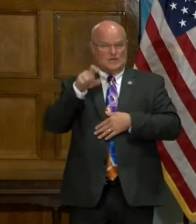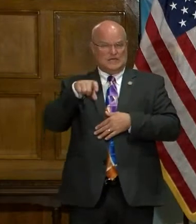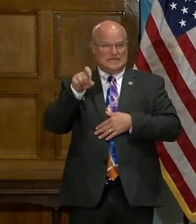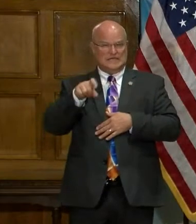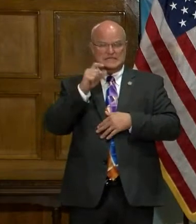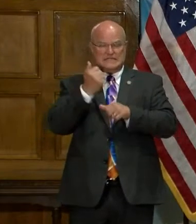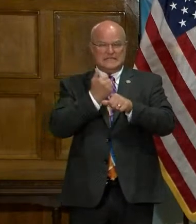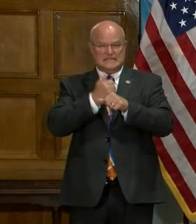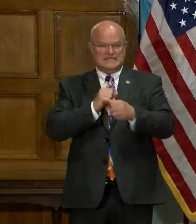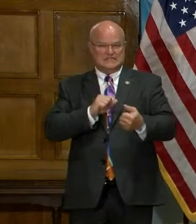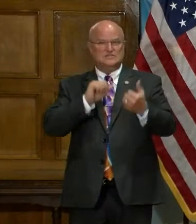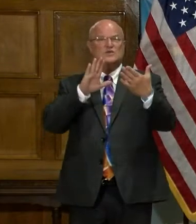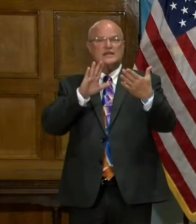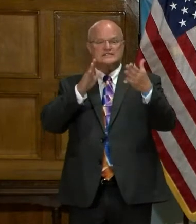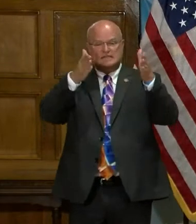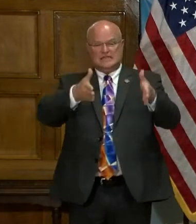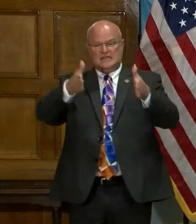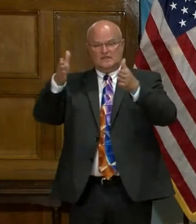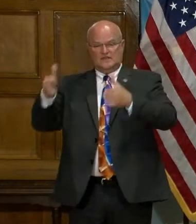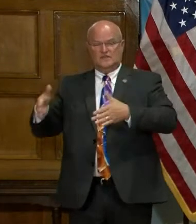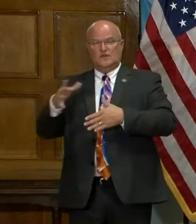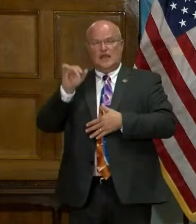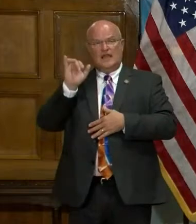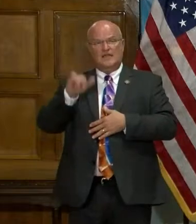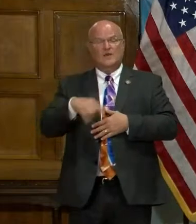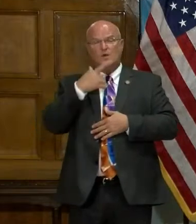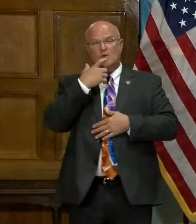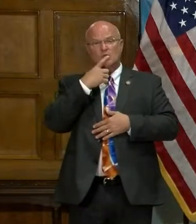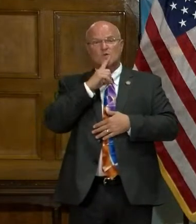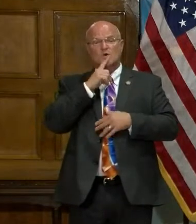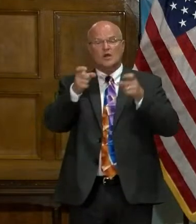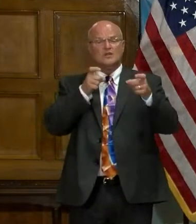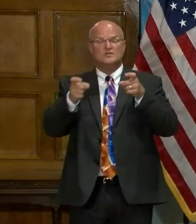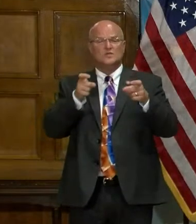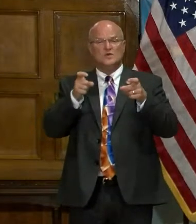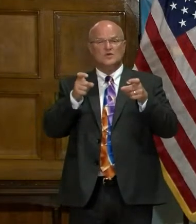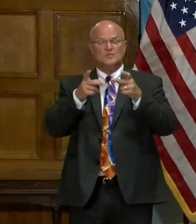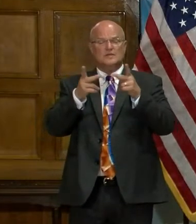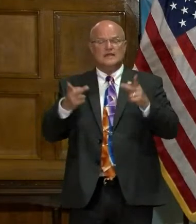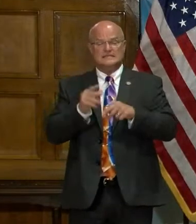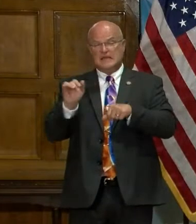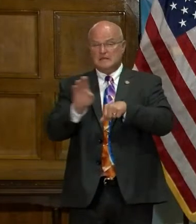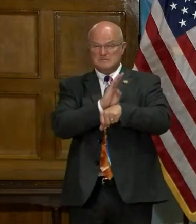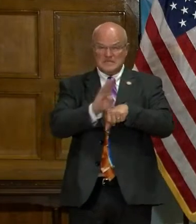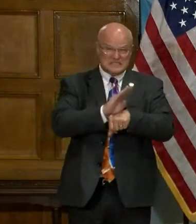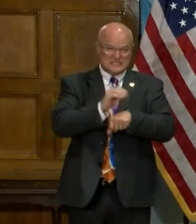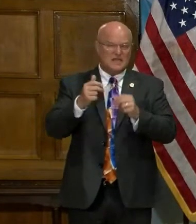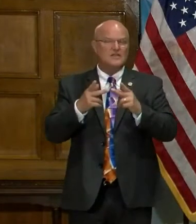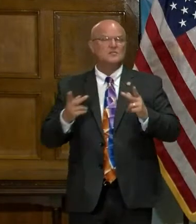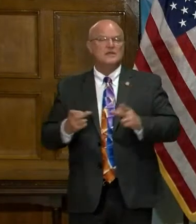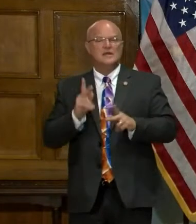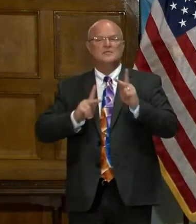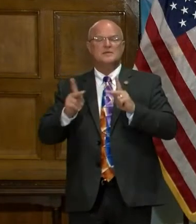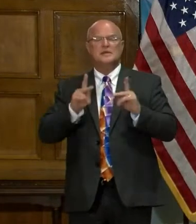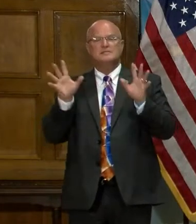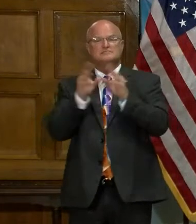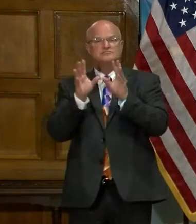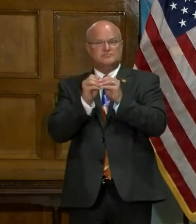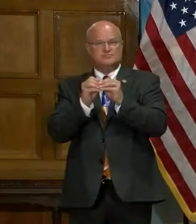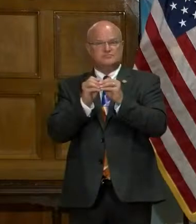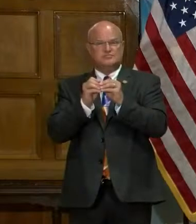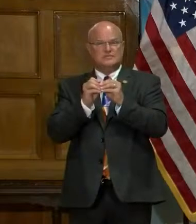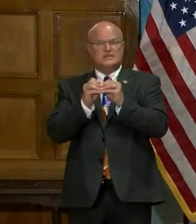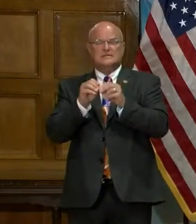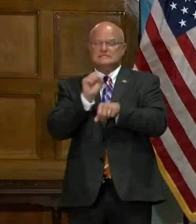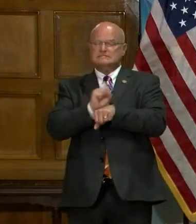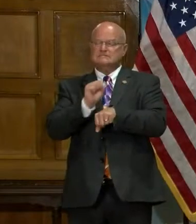to each address individually, and those who are control of venues like businesses and other places where people gather to be